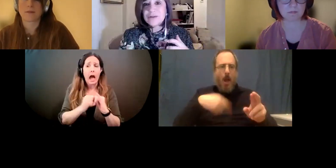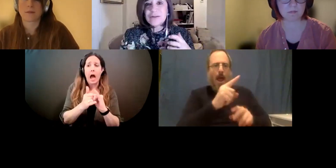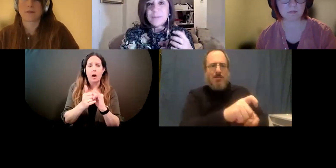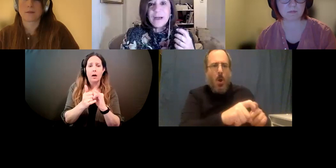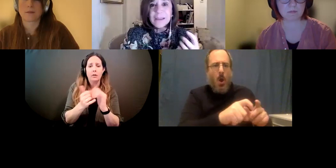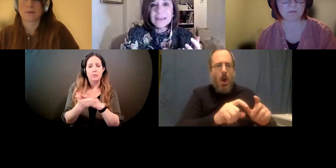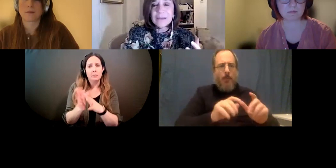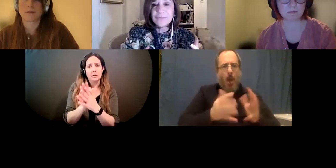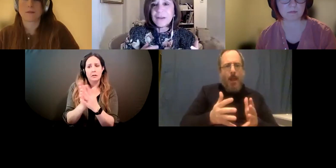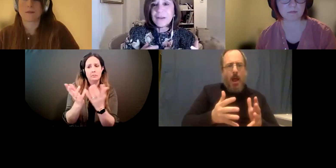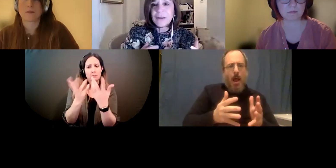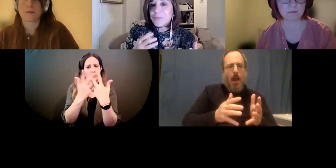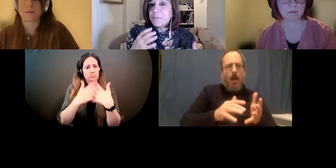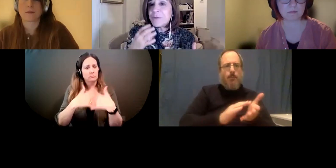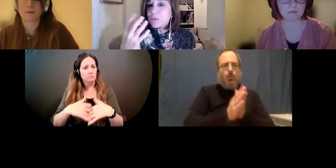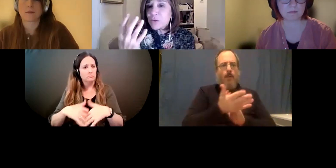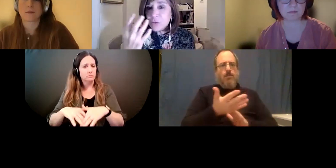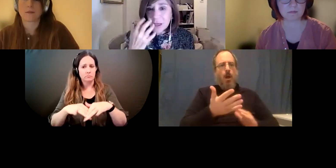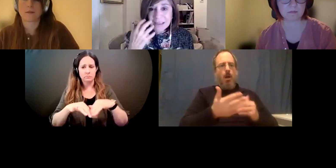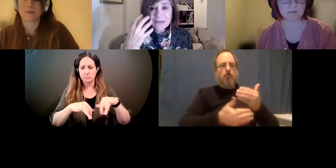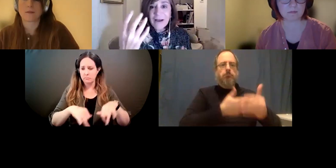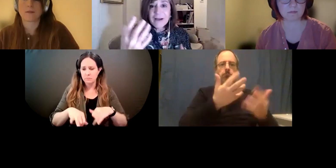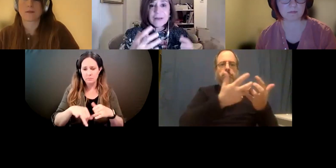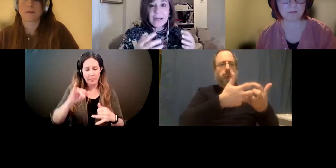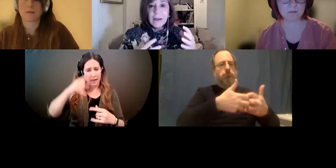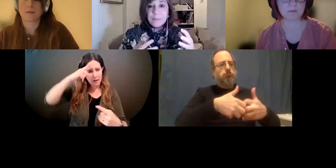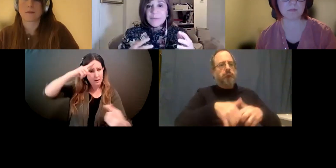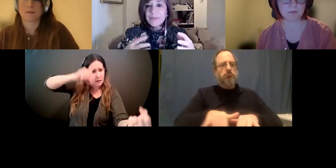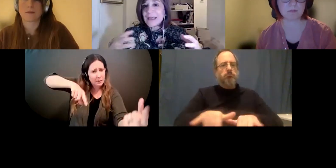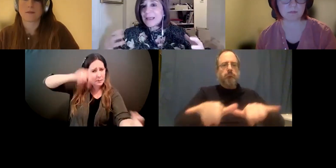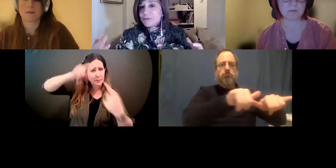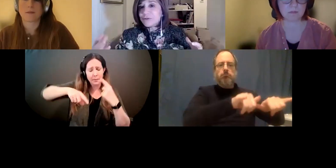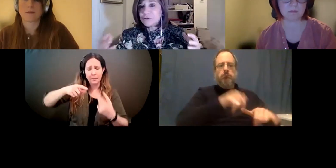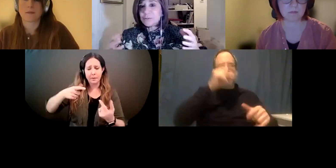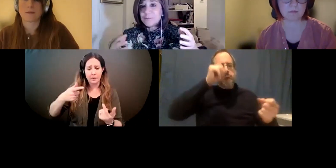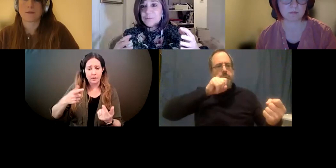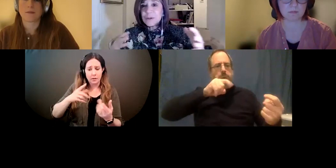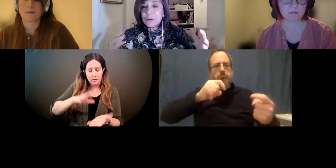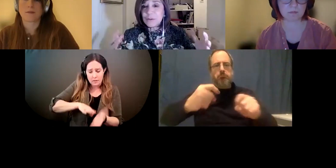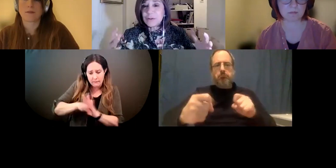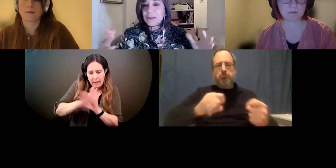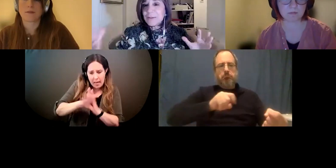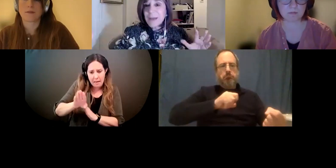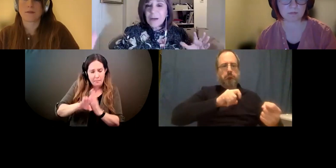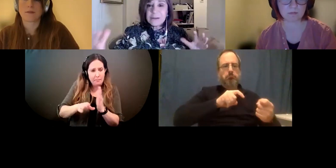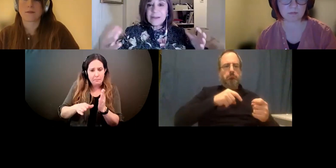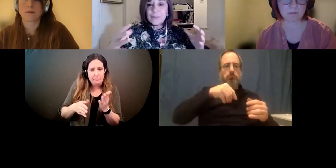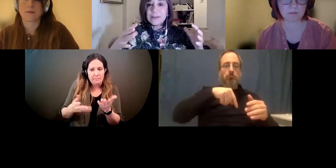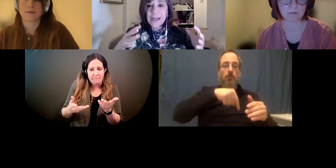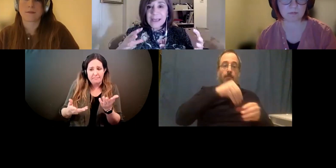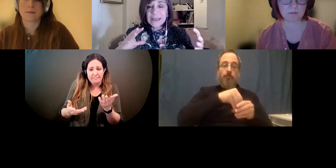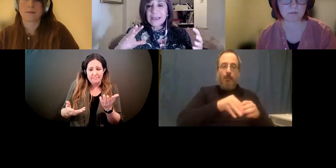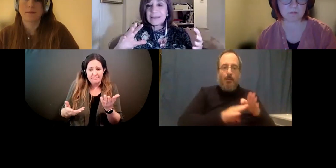someone else's body, of the mirror neurons firing up and being able to mirror